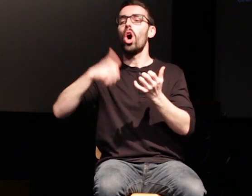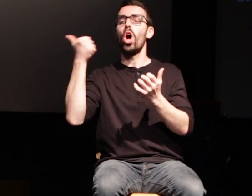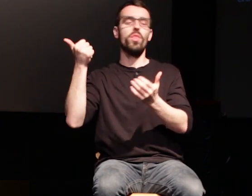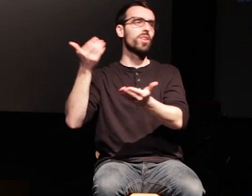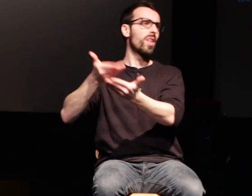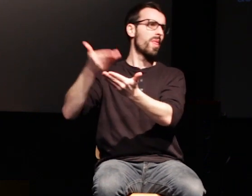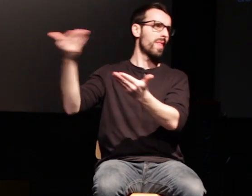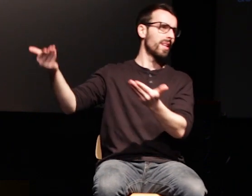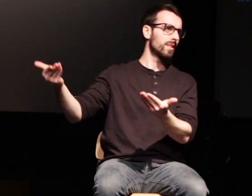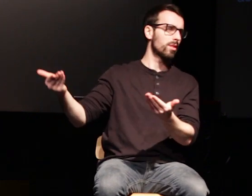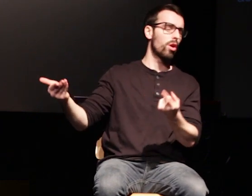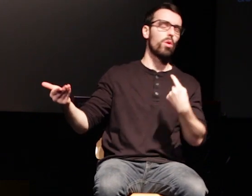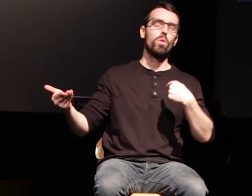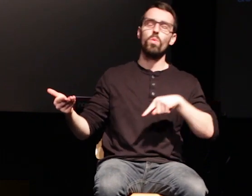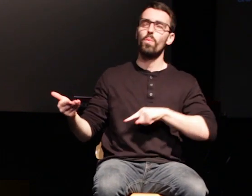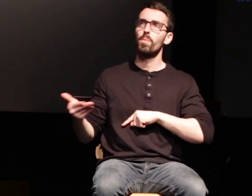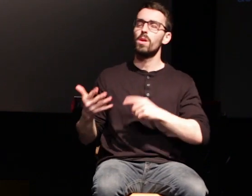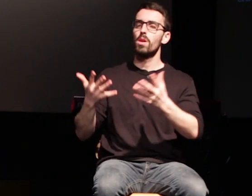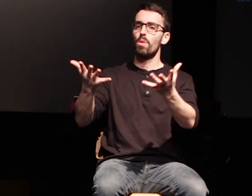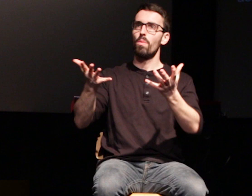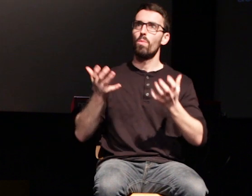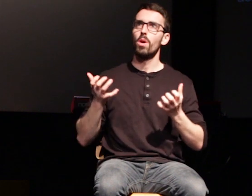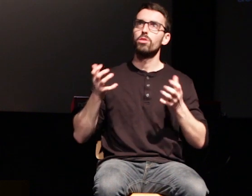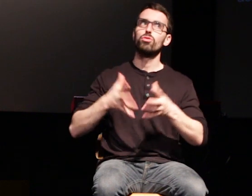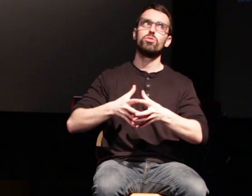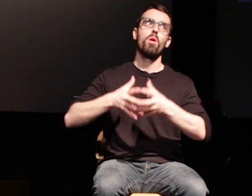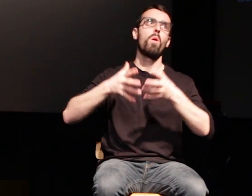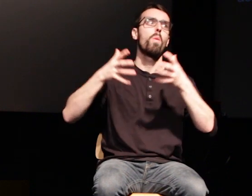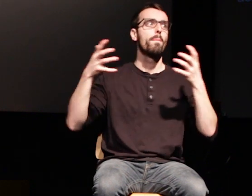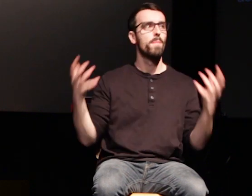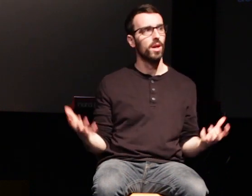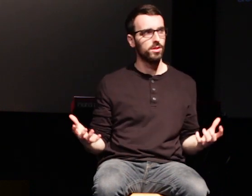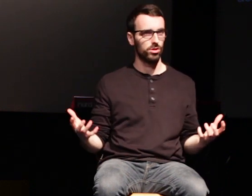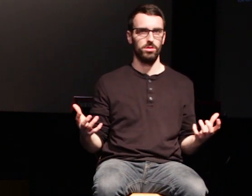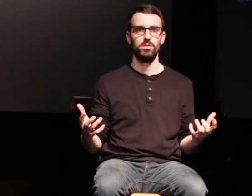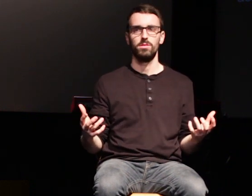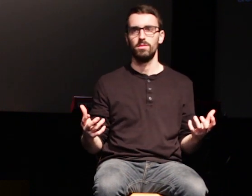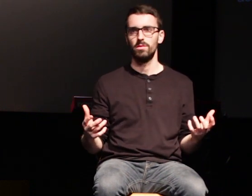We want so much.